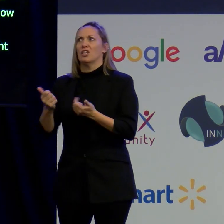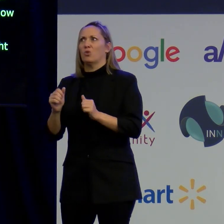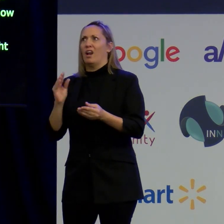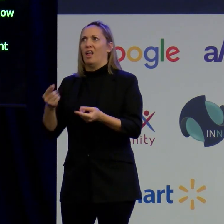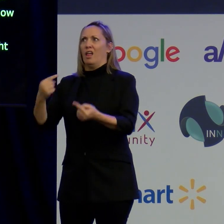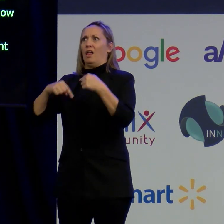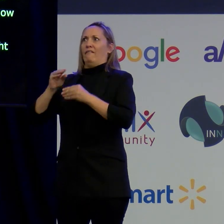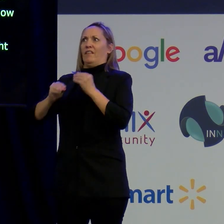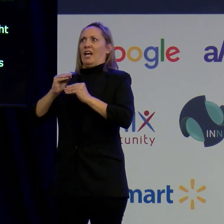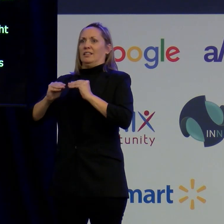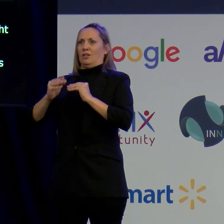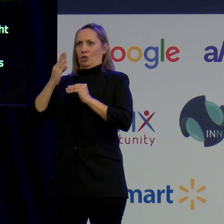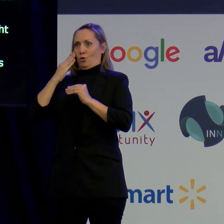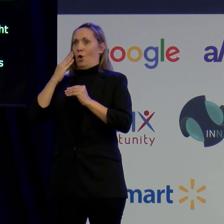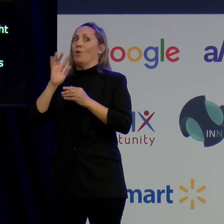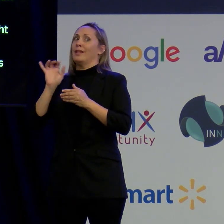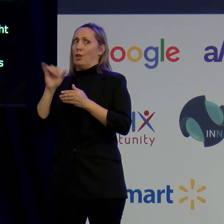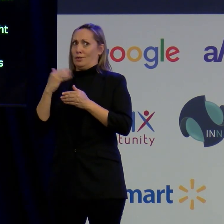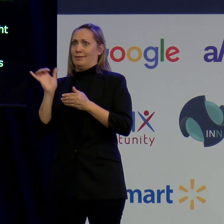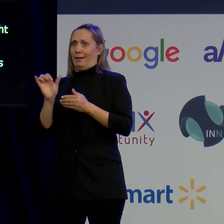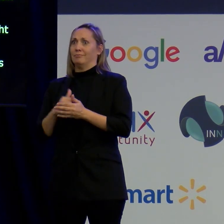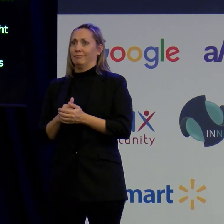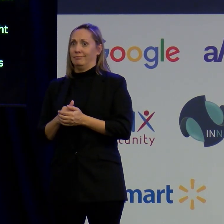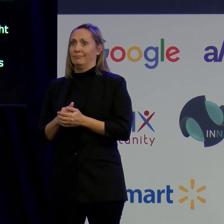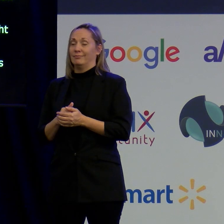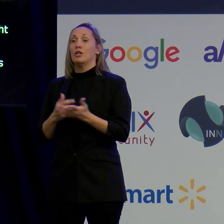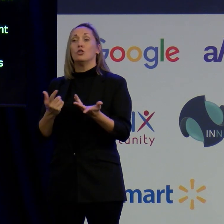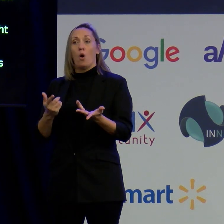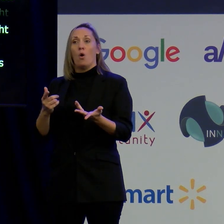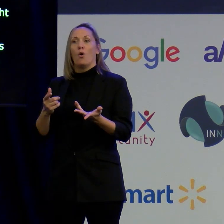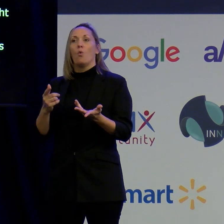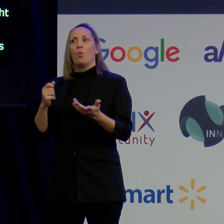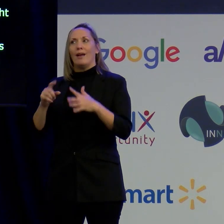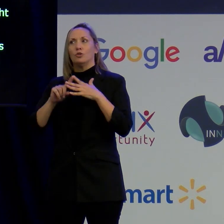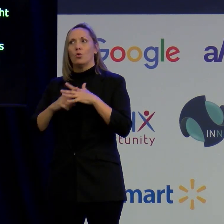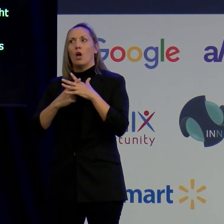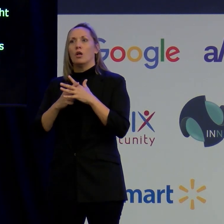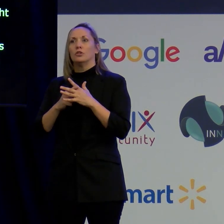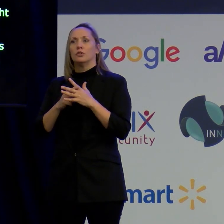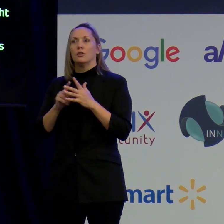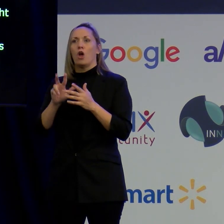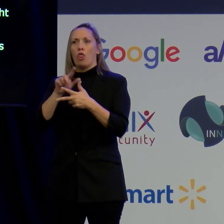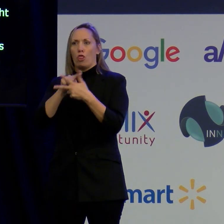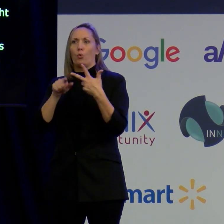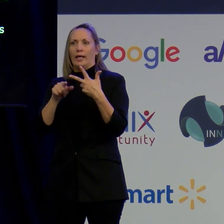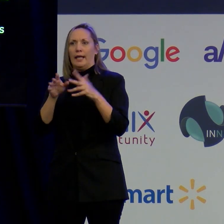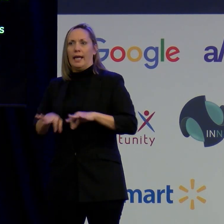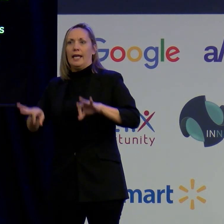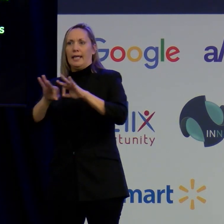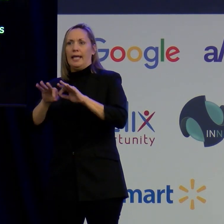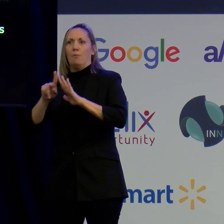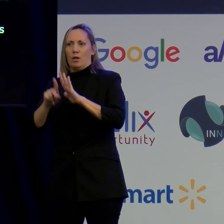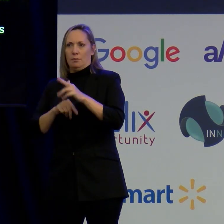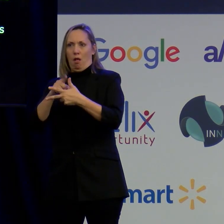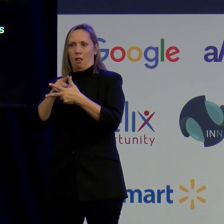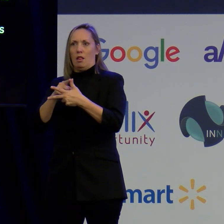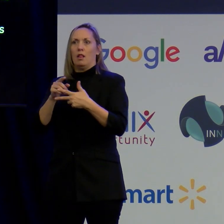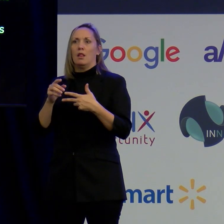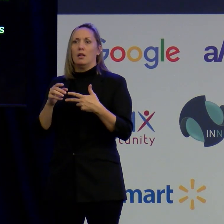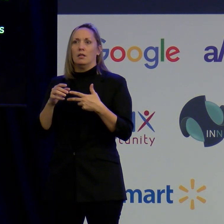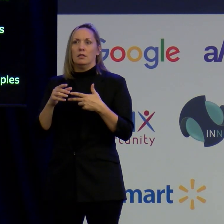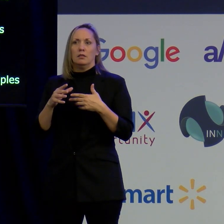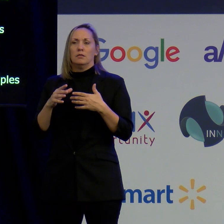retrofit. We all know what that's going to take. So we had to launch 3 key principles, leaning on all